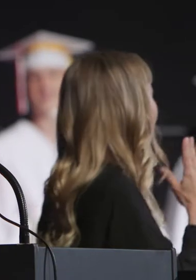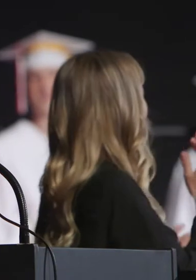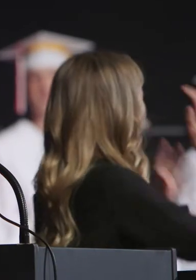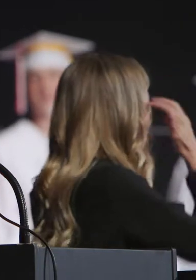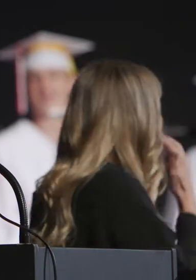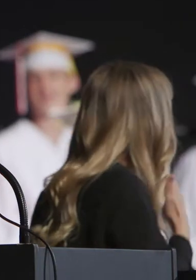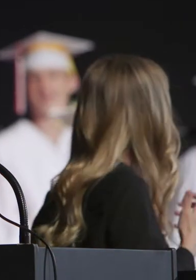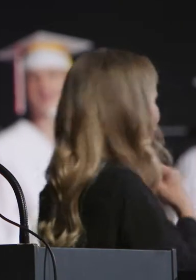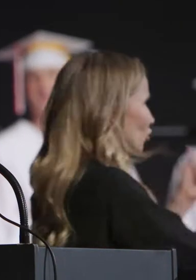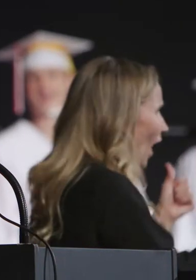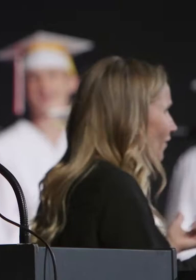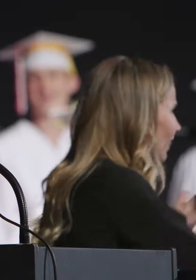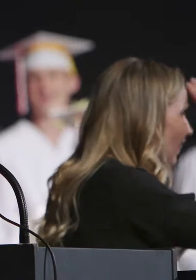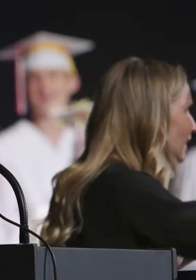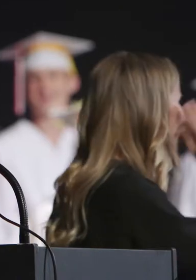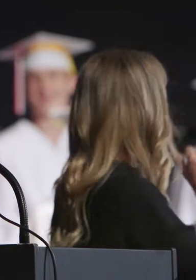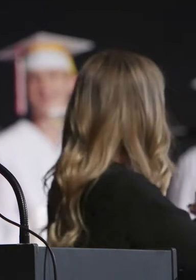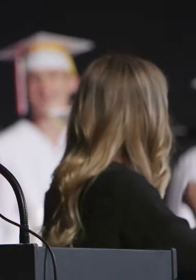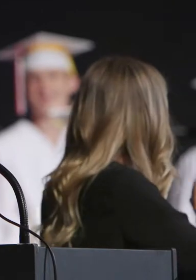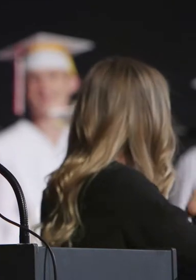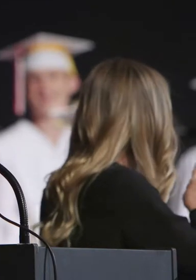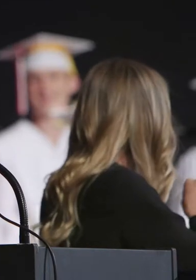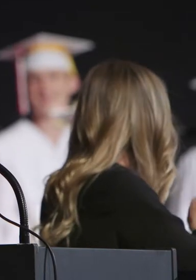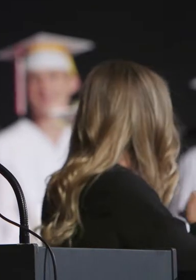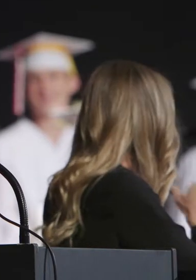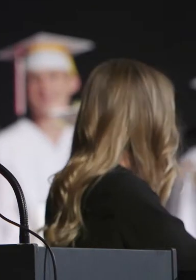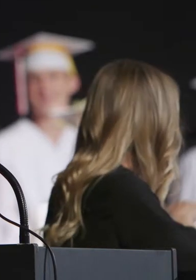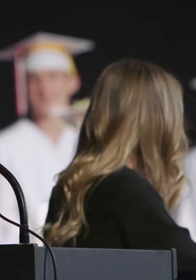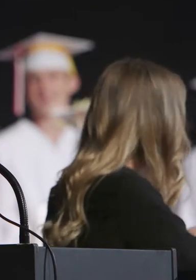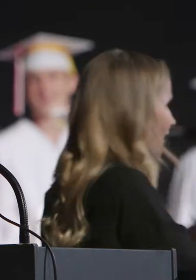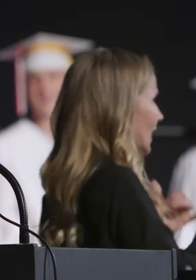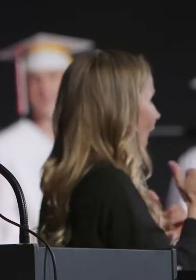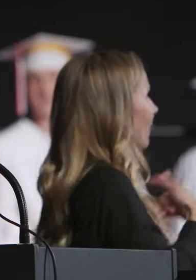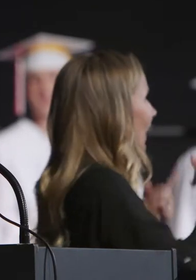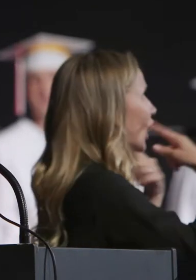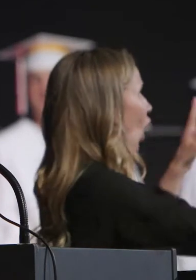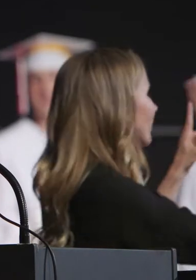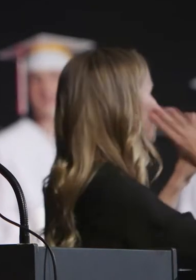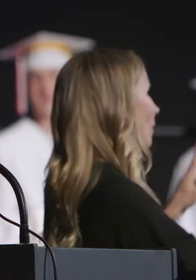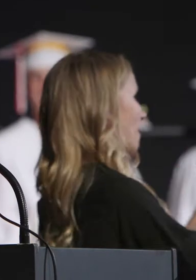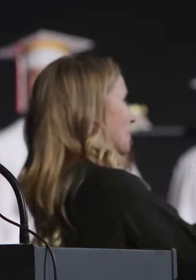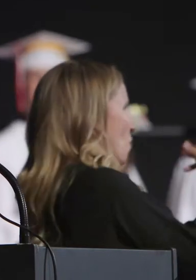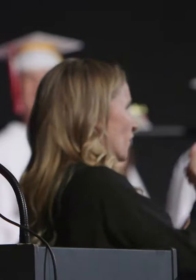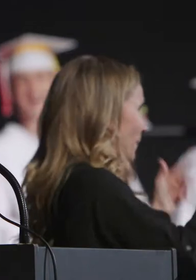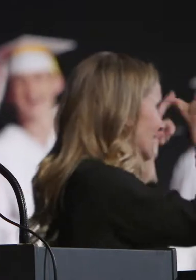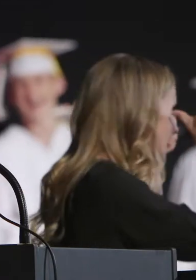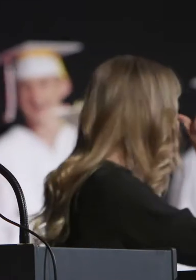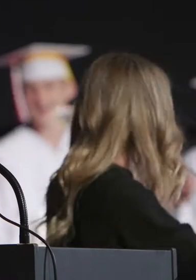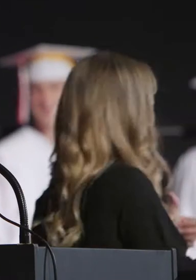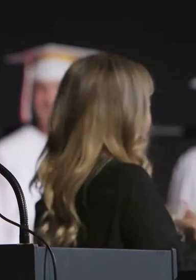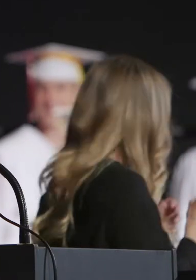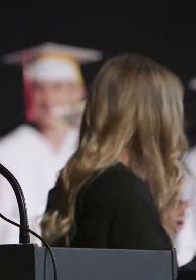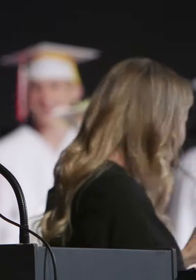at McDonald's isn't enough? Now you're telling us any sense of progress or accomplishment is going to get shattered by evil at first opportunity?